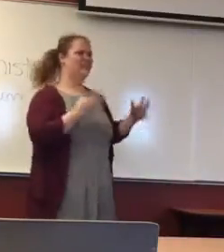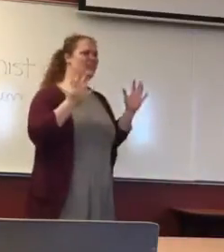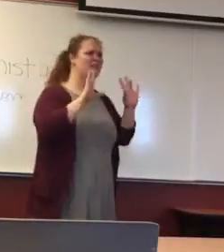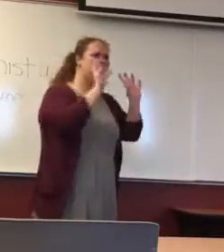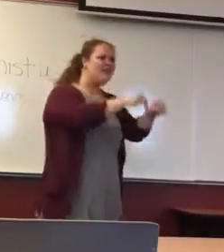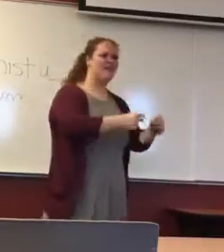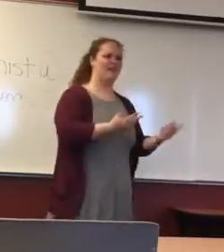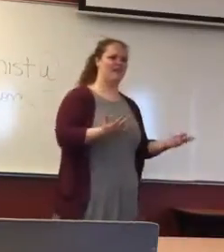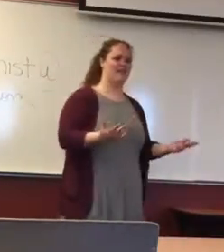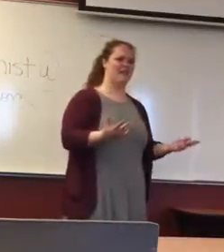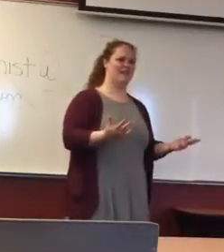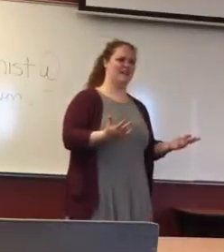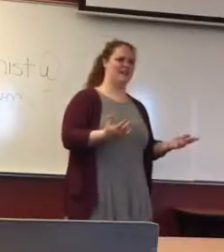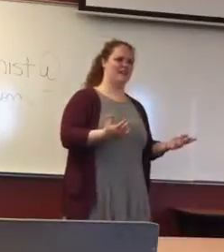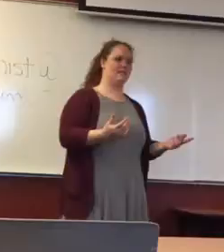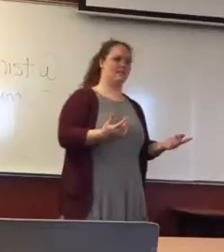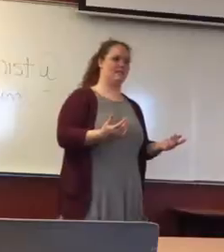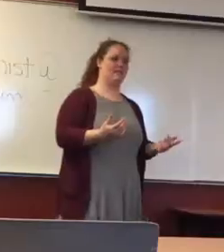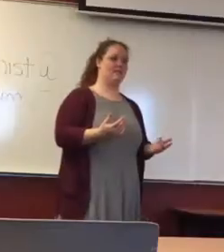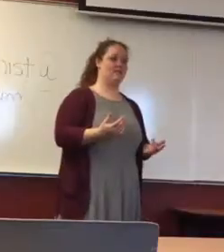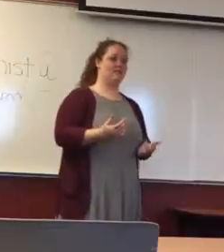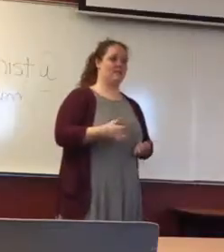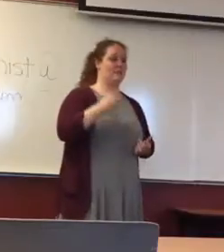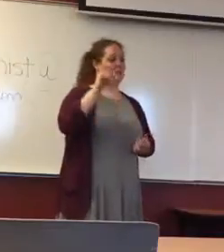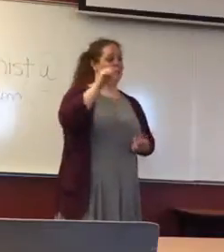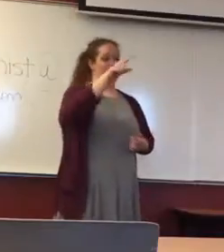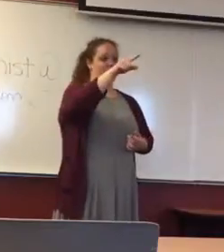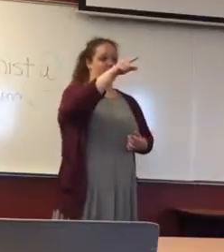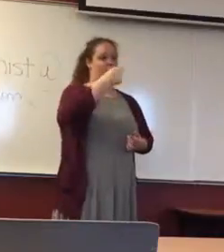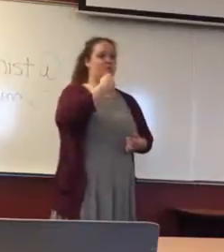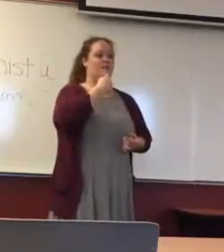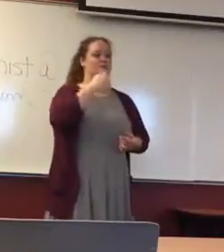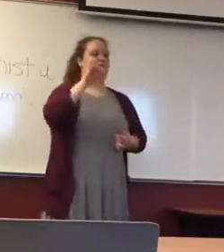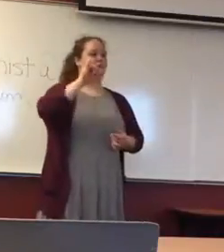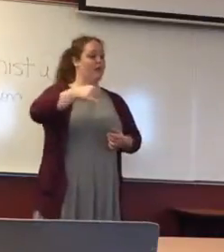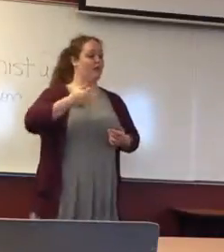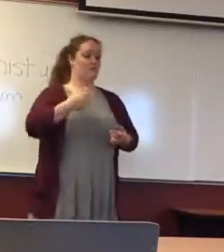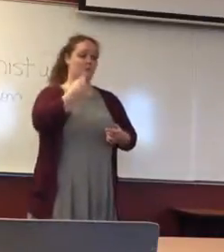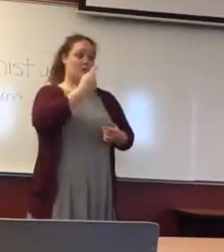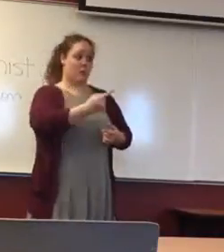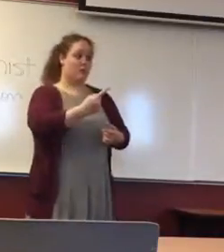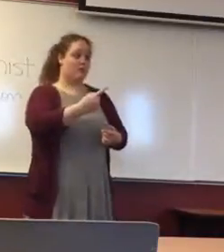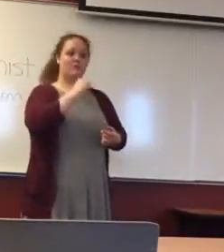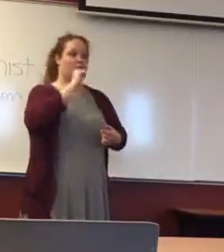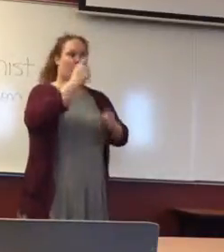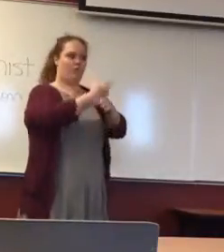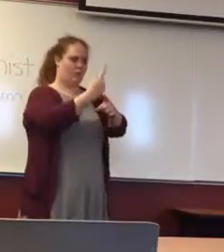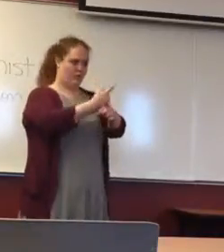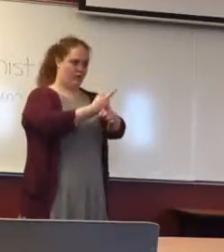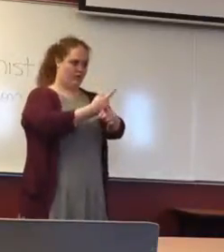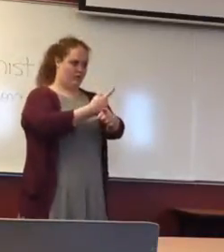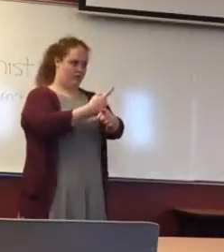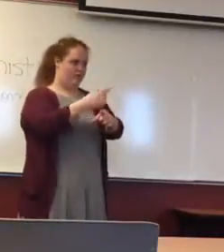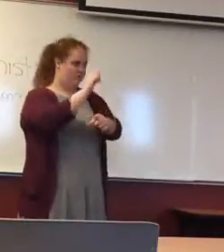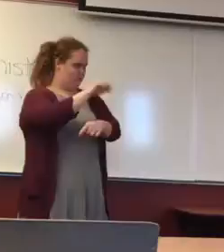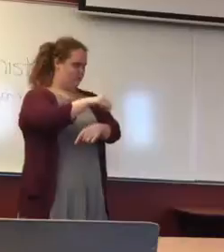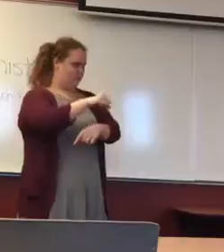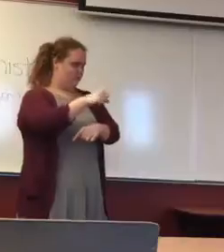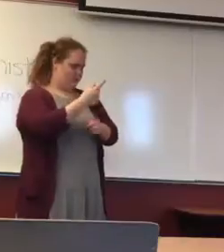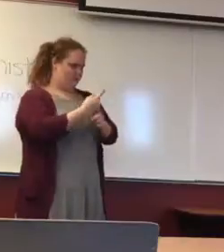That's where you were told them that's not appropriate, then you're right, that needs to be told, did you? okay, so I have before, but the thing is that when they live